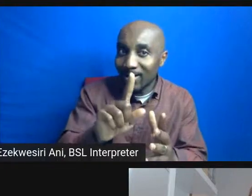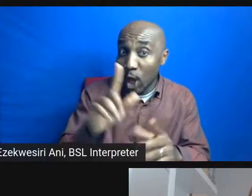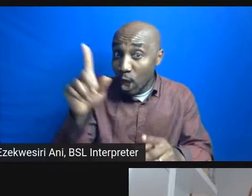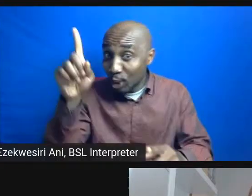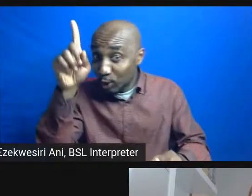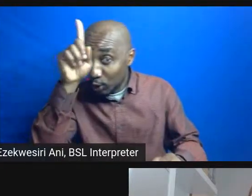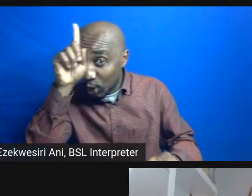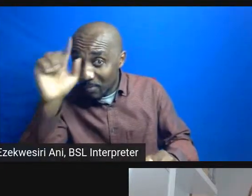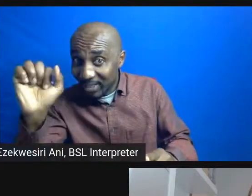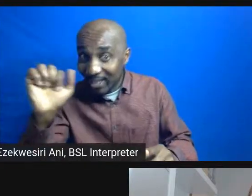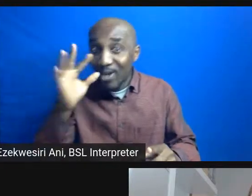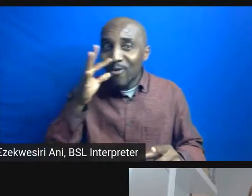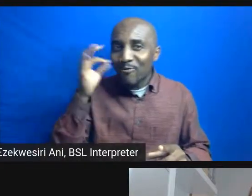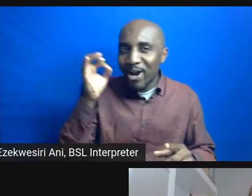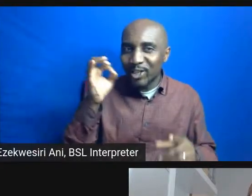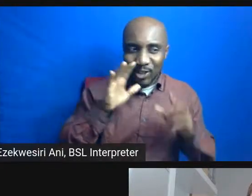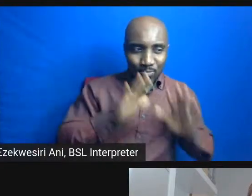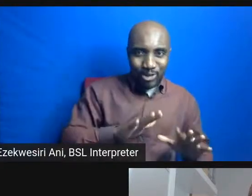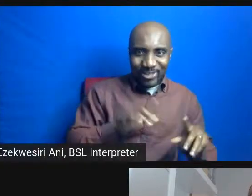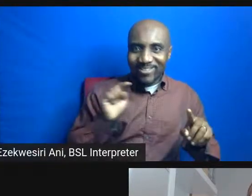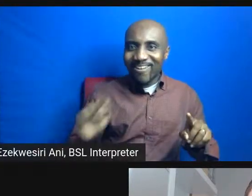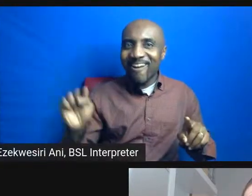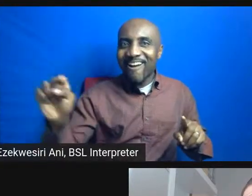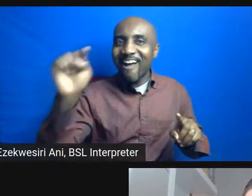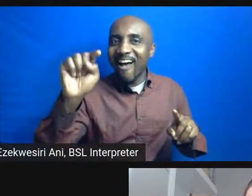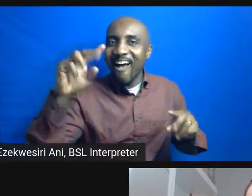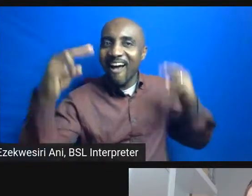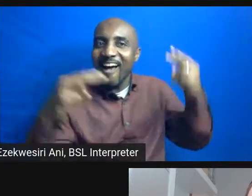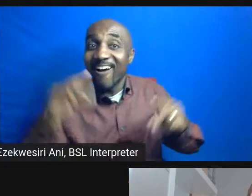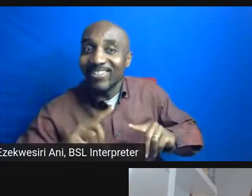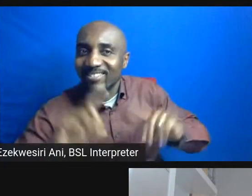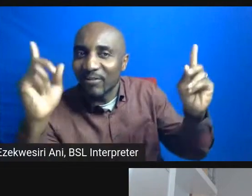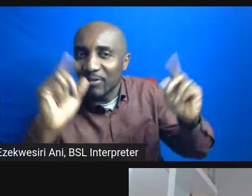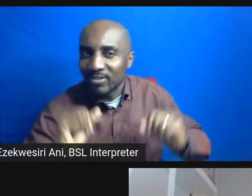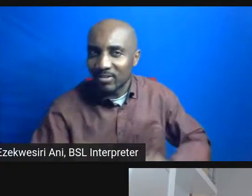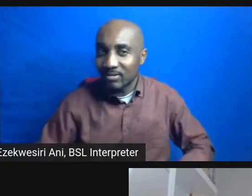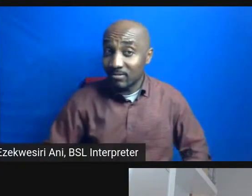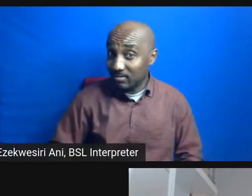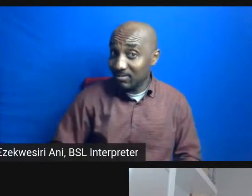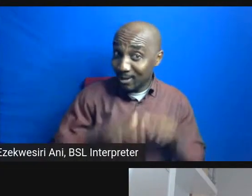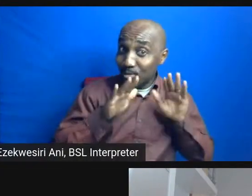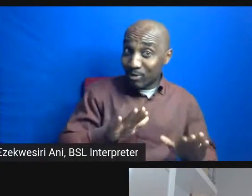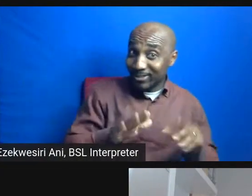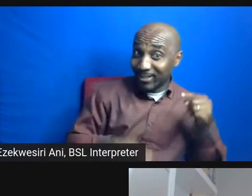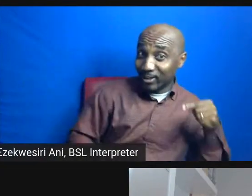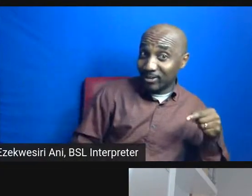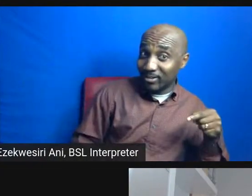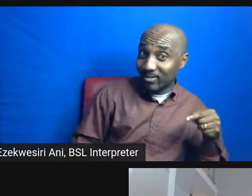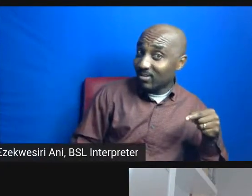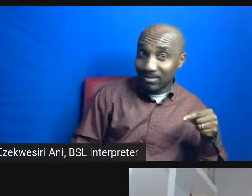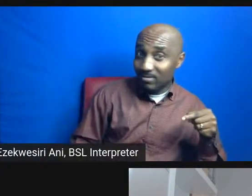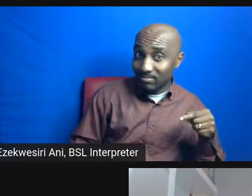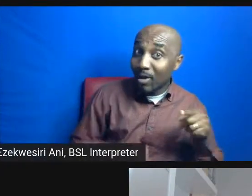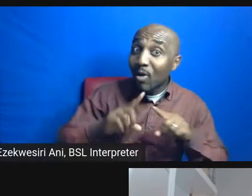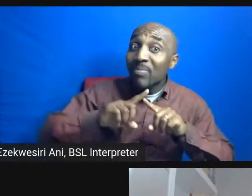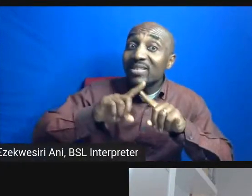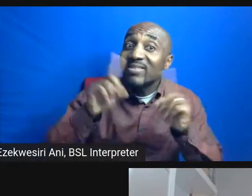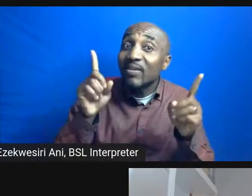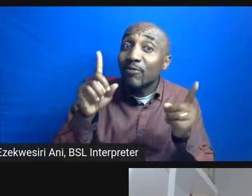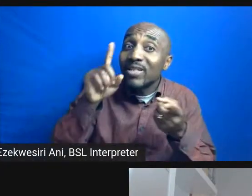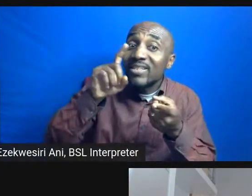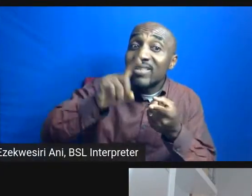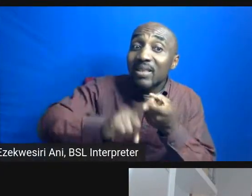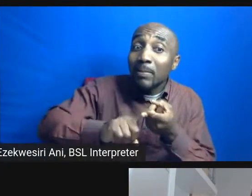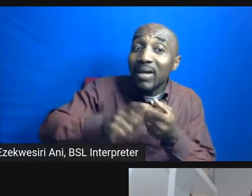account, it's going to be very different from the British account. And even the British account is going to be very different depending on whether you